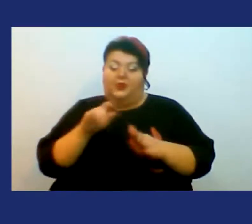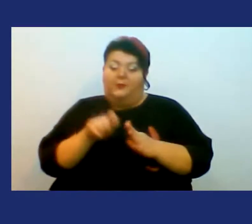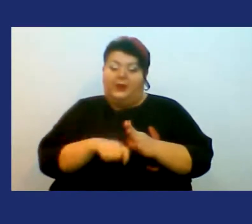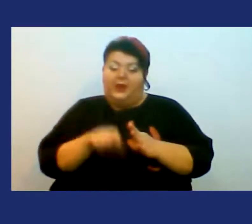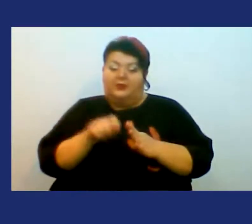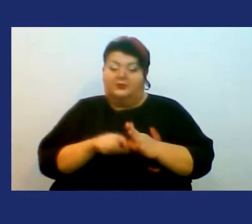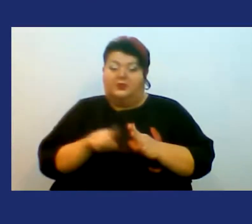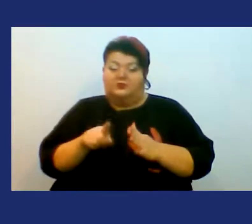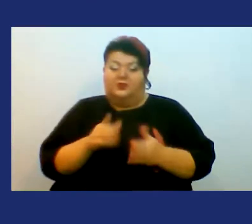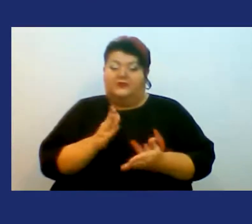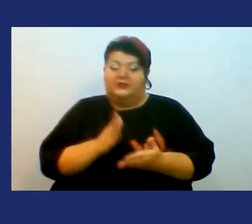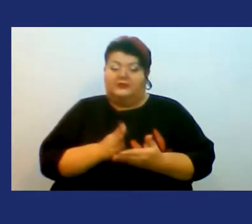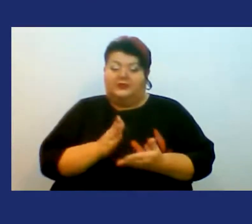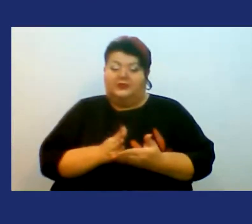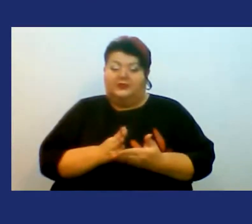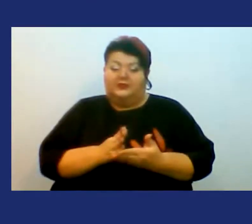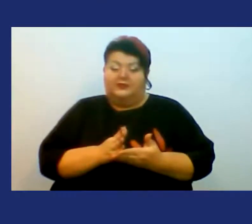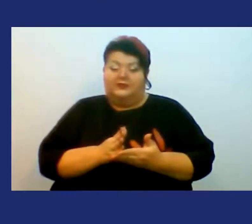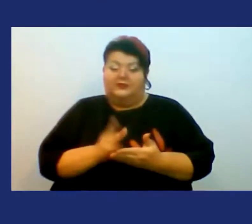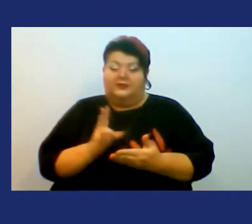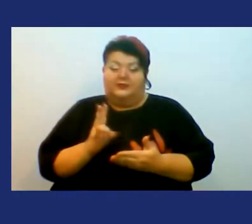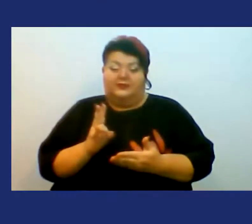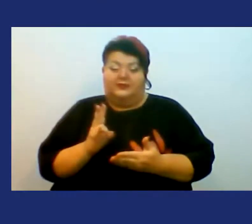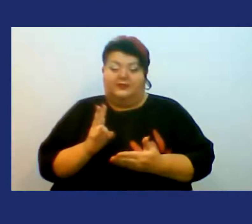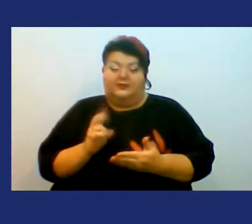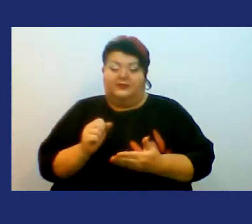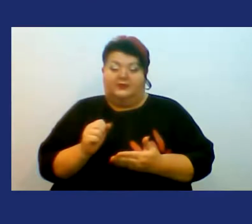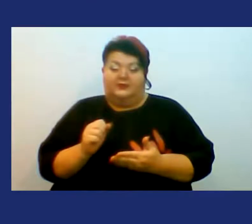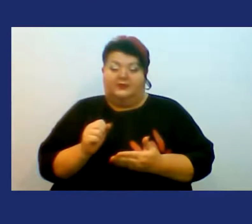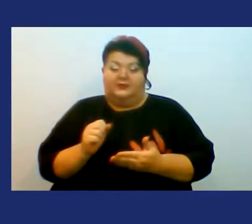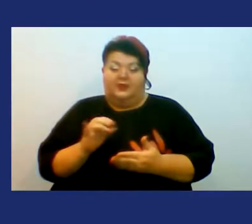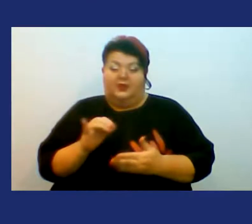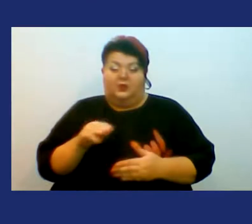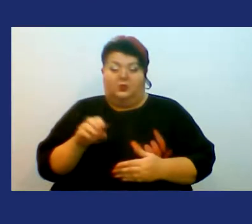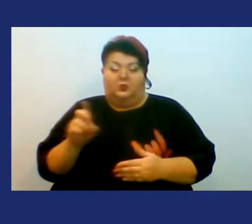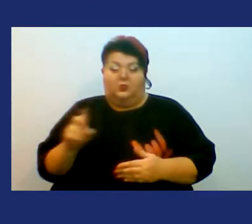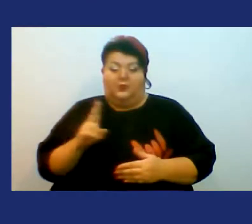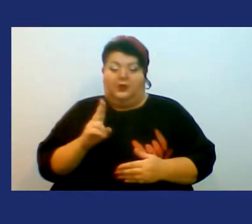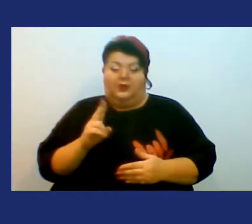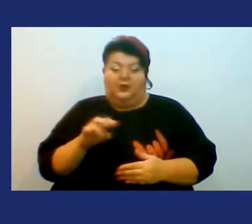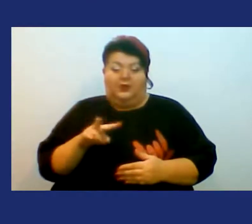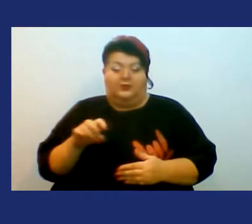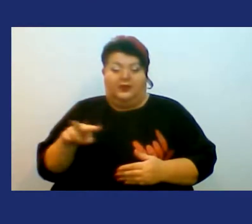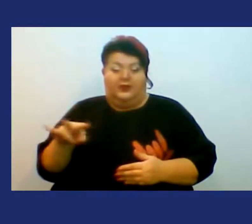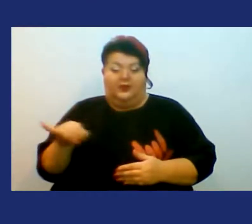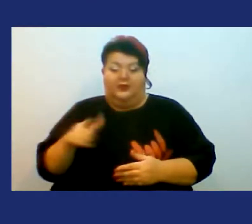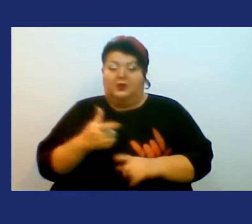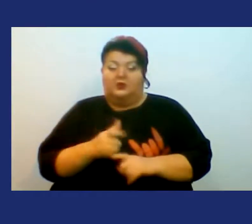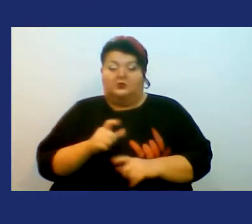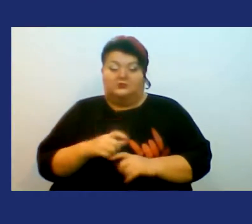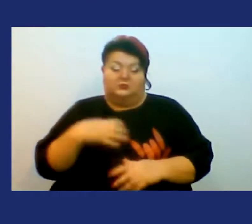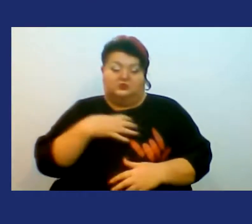That was incredibly enlightening, Beata. Thank you so much for sharing some of the really important aspects of